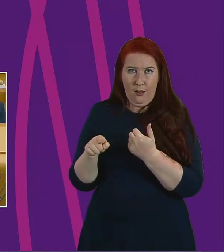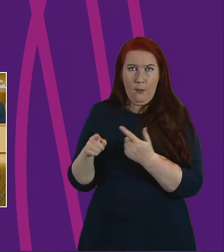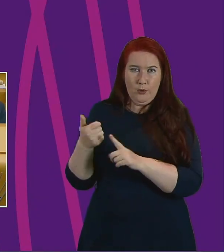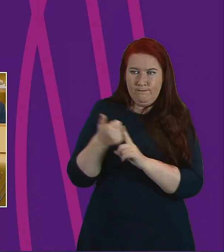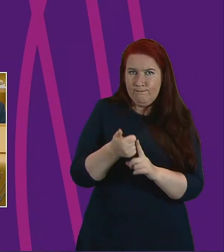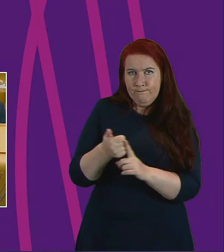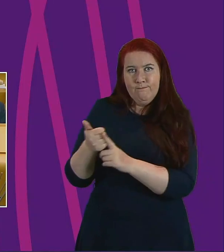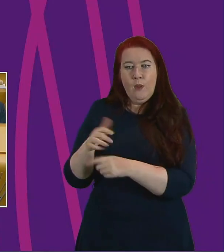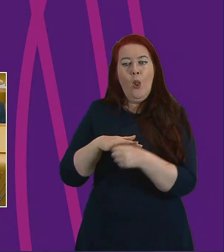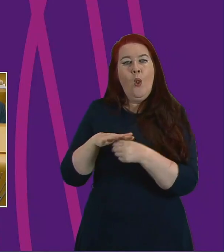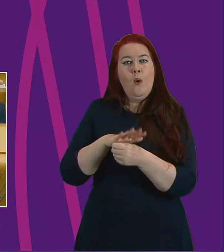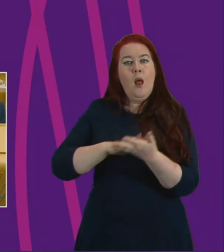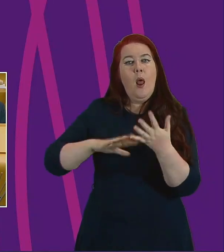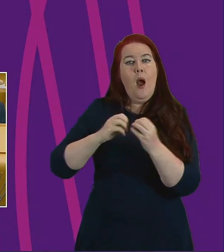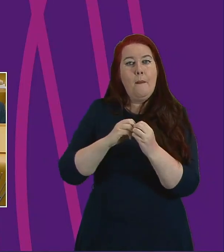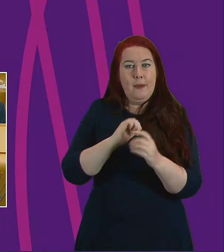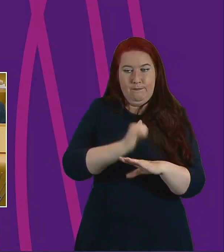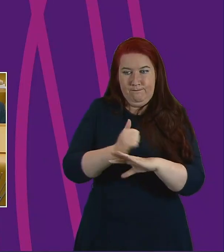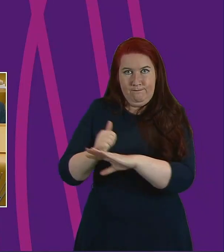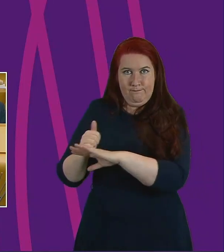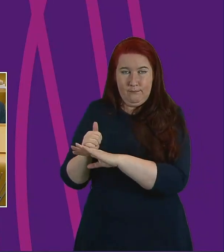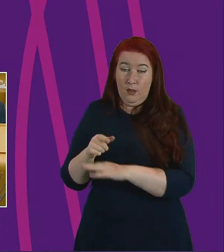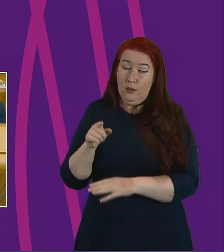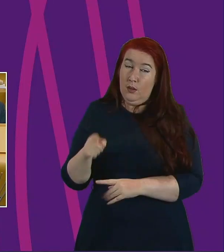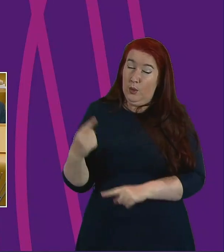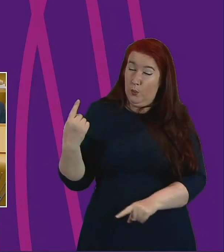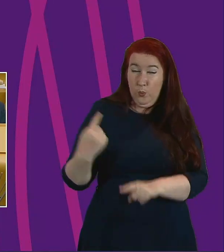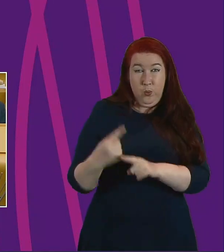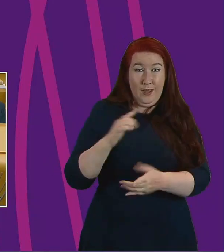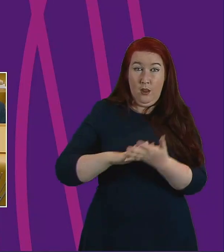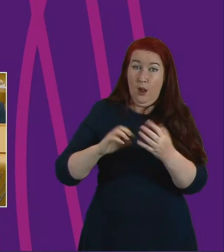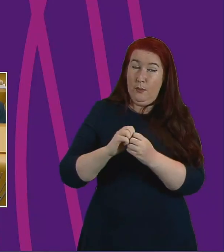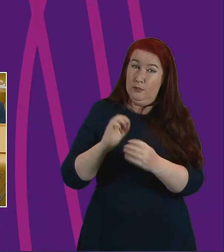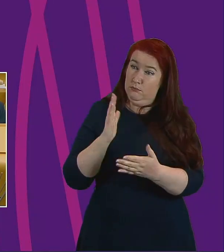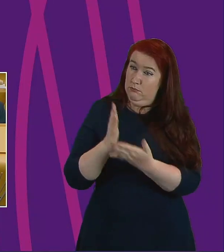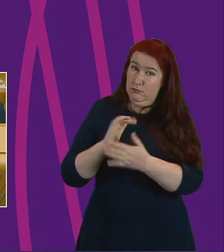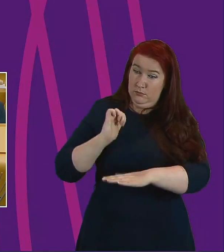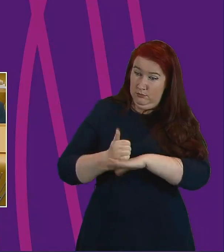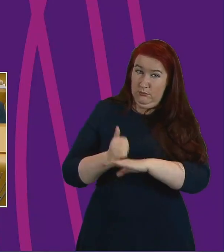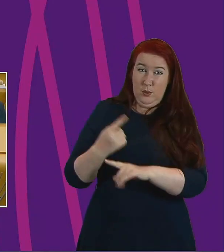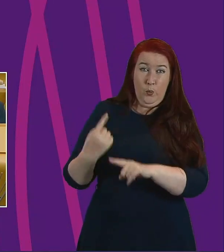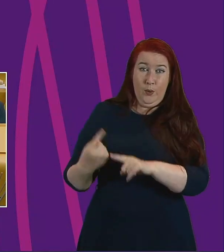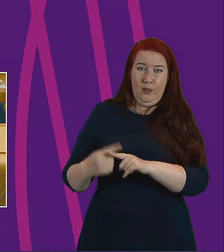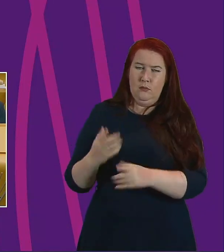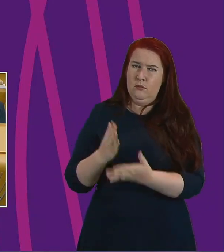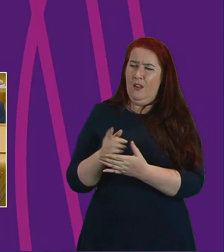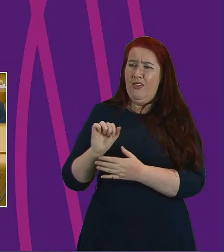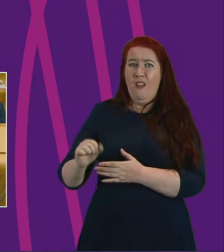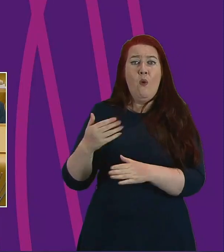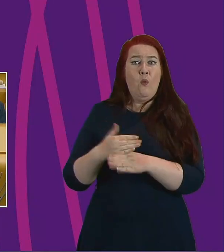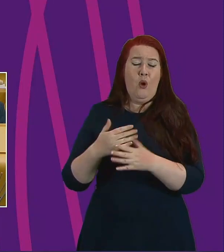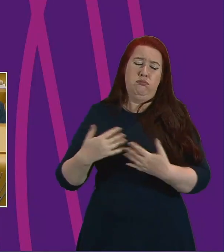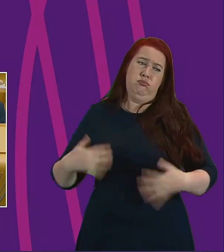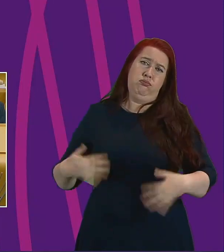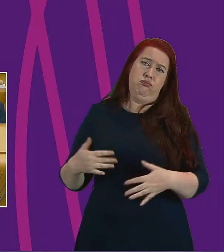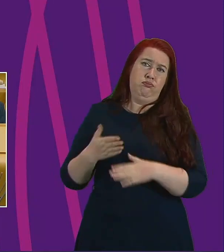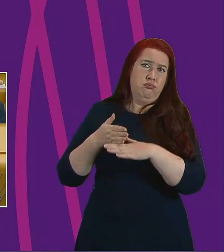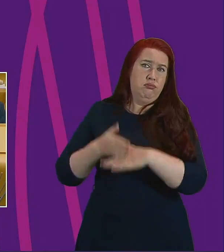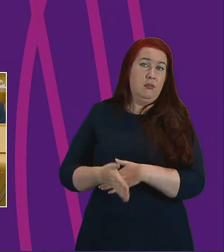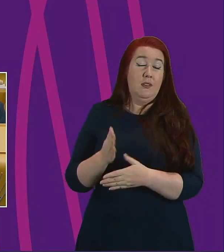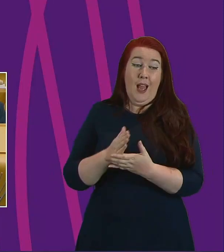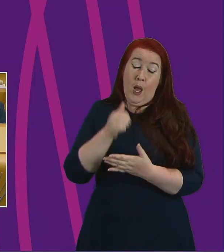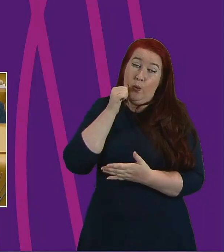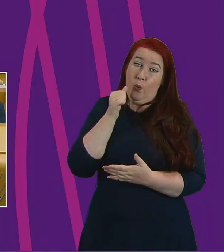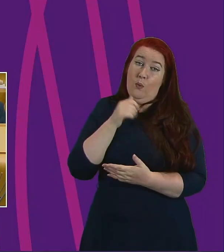hubs in place. The speed at which these hubs were organised in lockdown was impressive and they've undertaken phenomenal work for which local residents are very